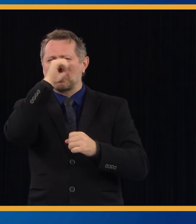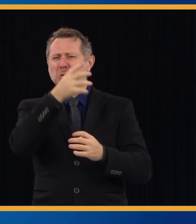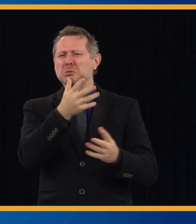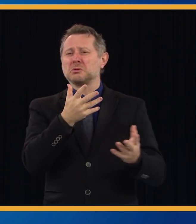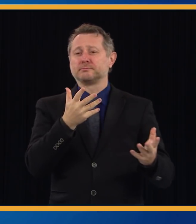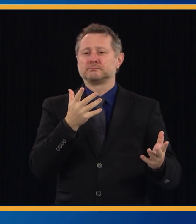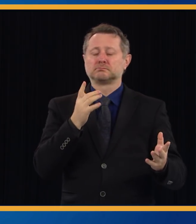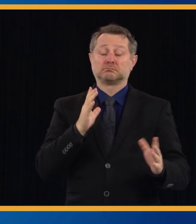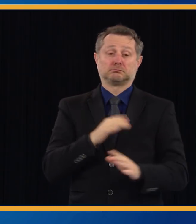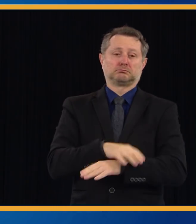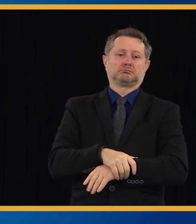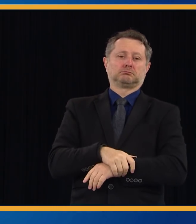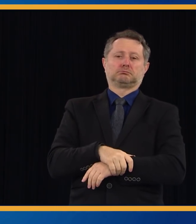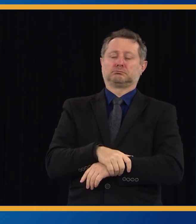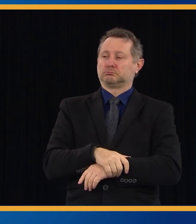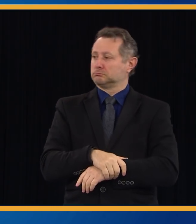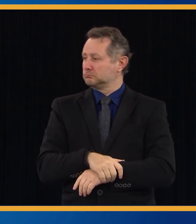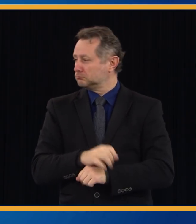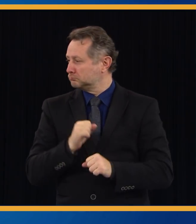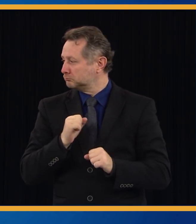was a